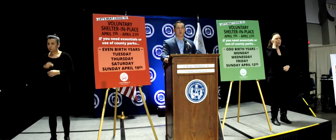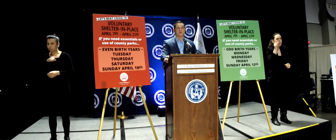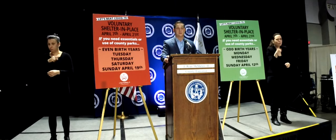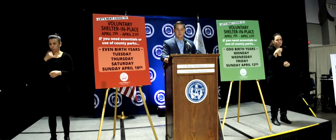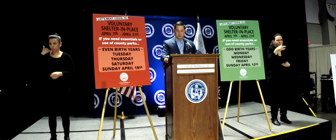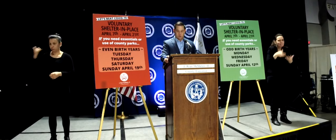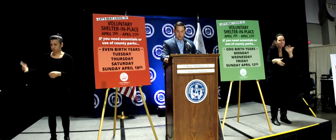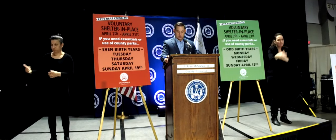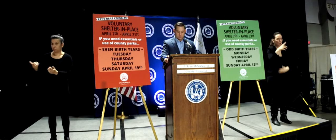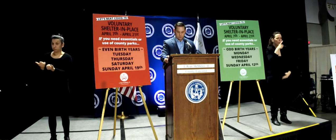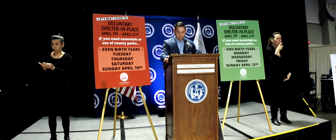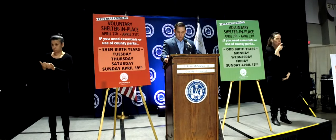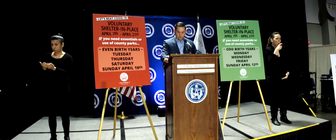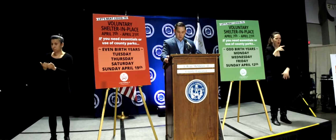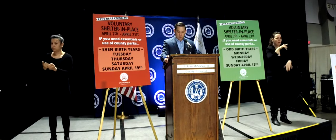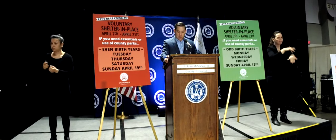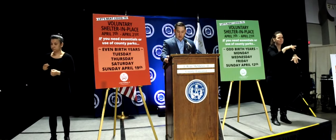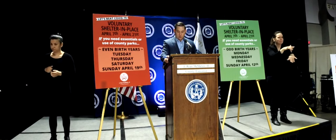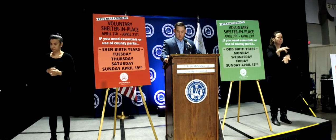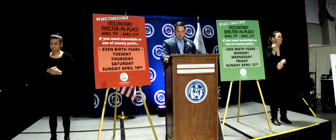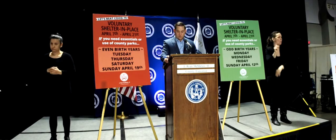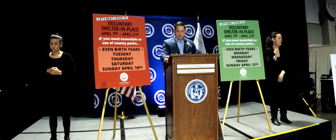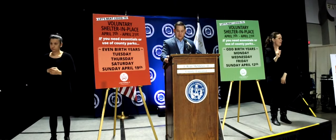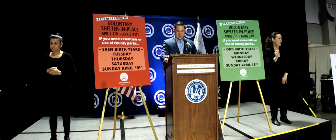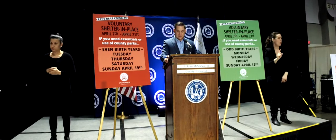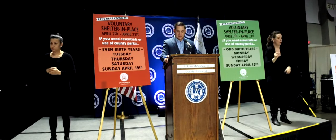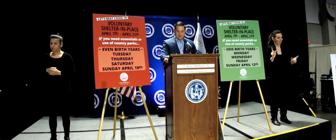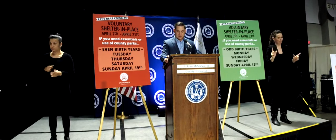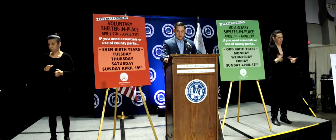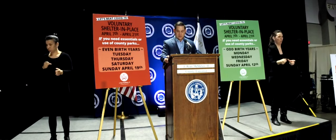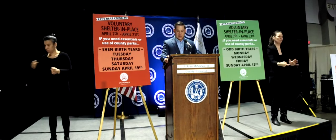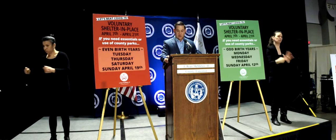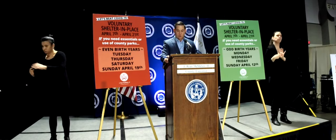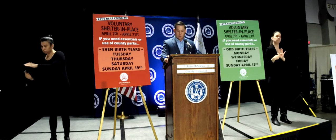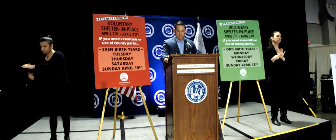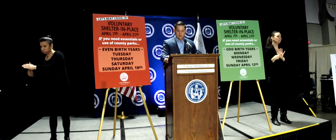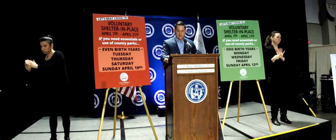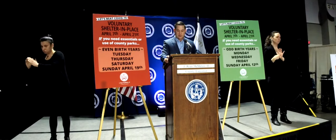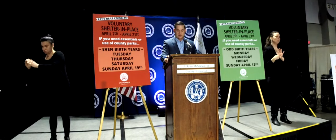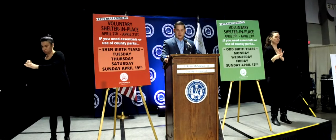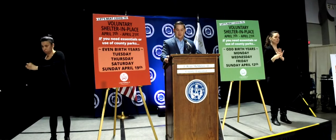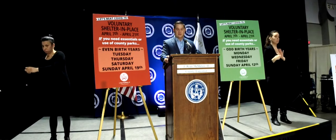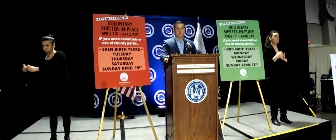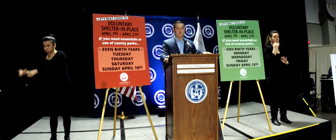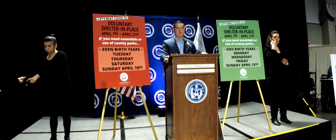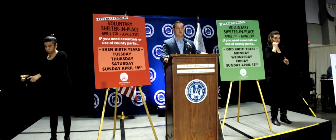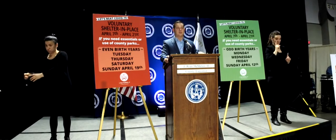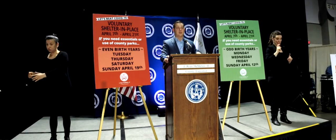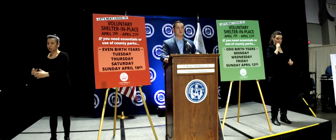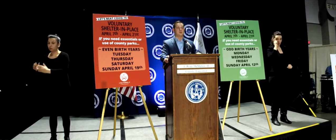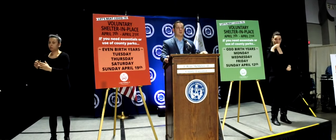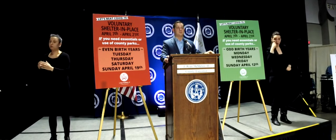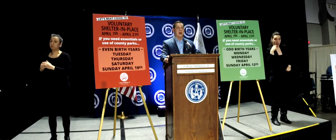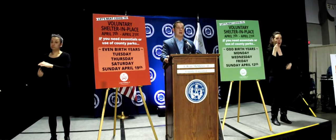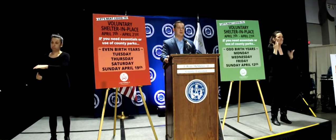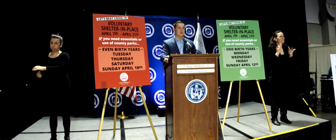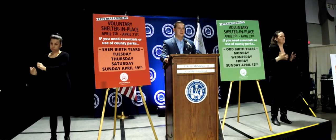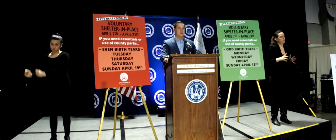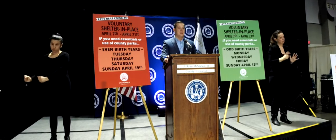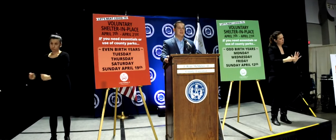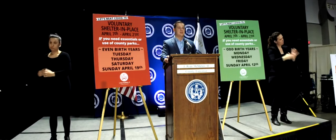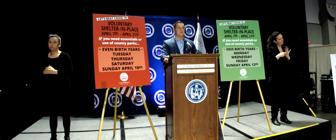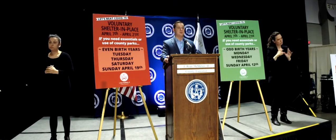into a quarantine situation. Anyone who has been tested must stay in a quarantine until you get your test results